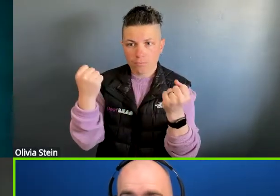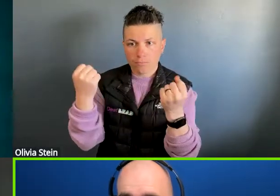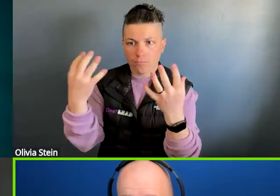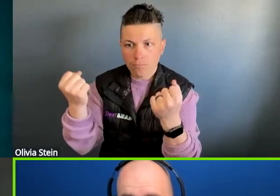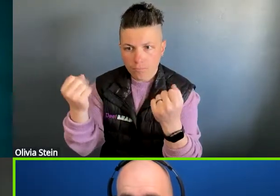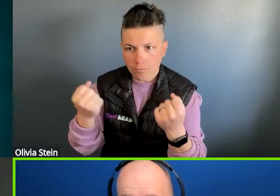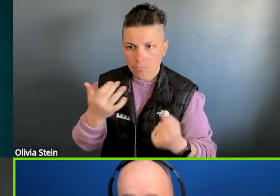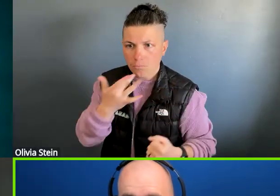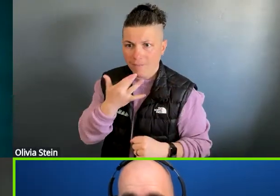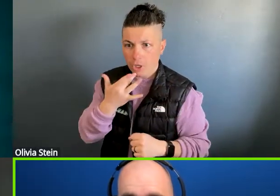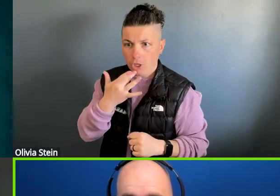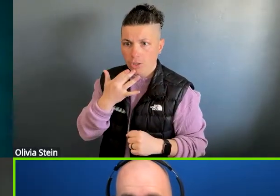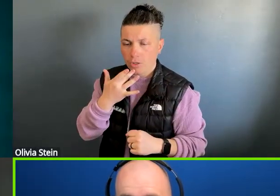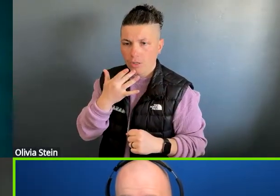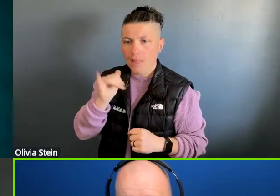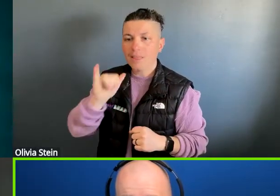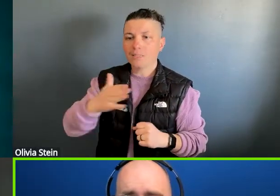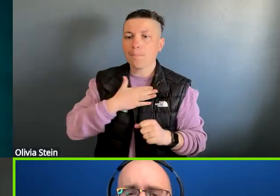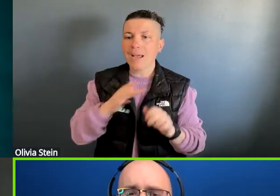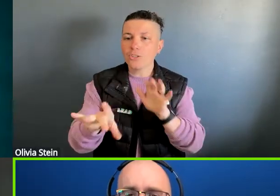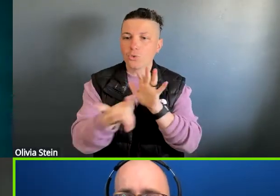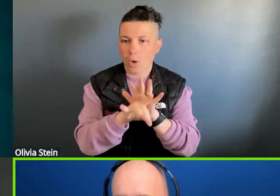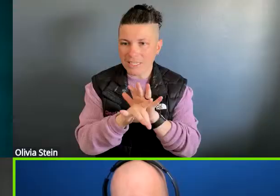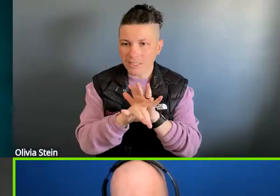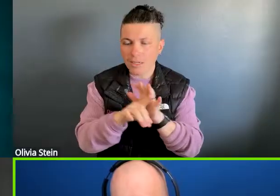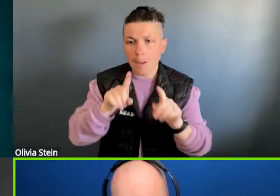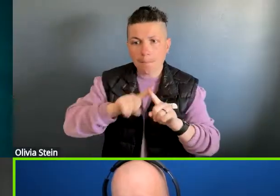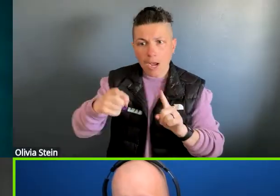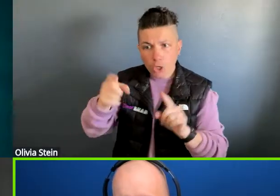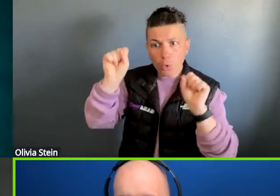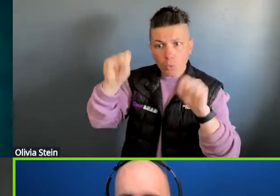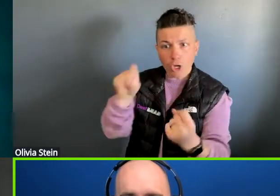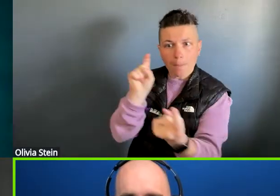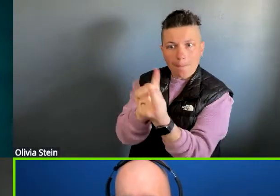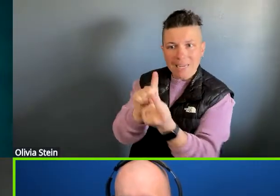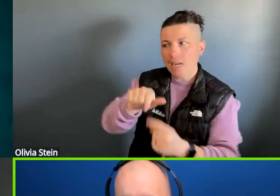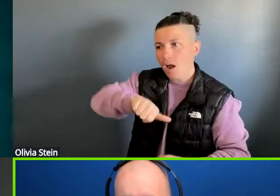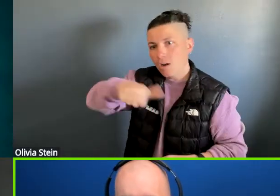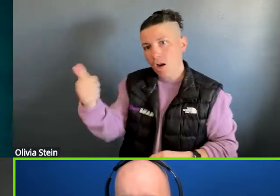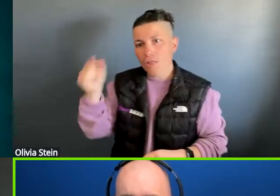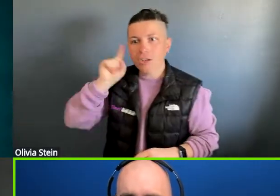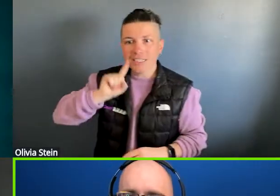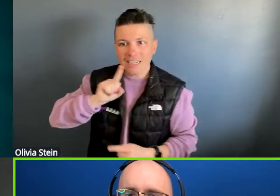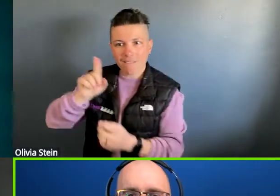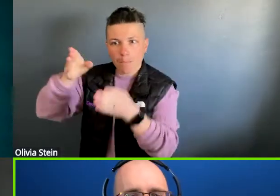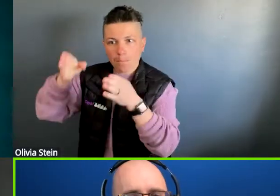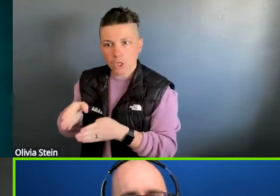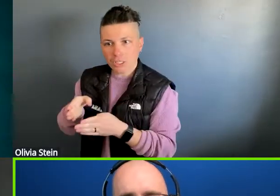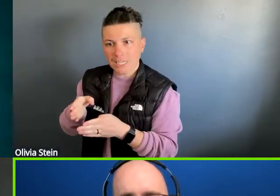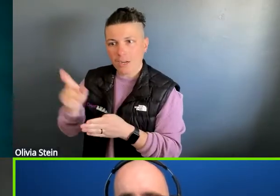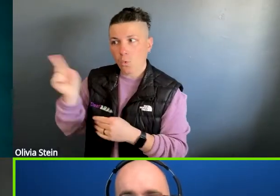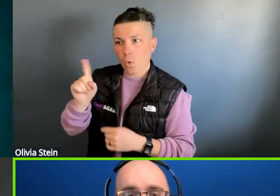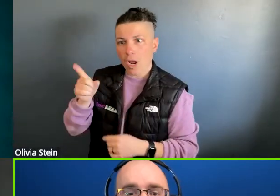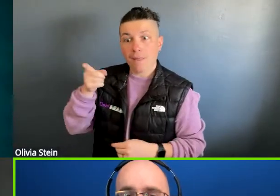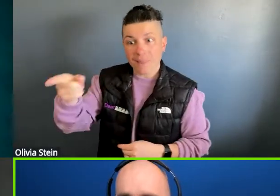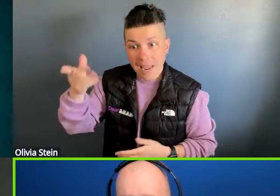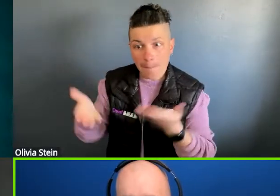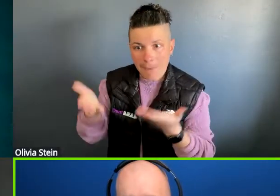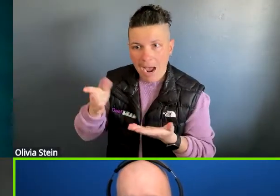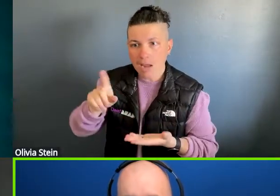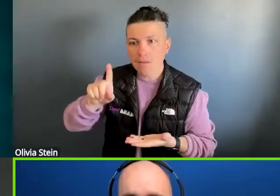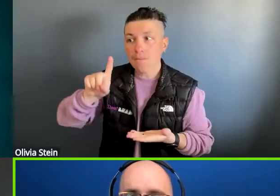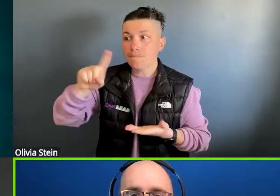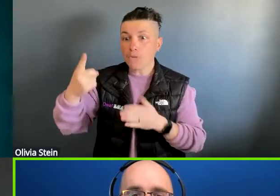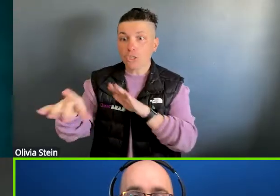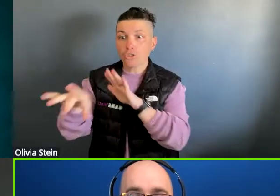ASL first in my language choice because that's my first language. I'd prefer to use that. However, you may meet another deaf